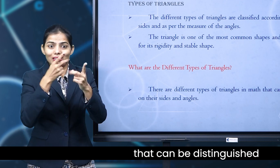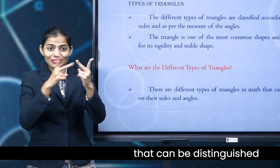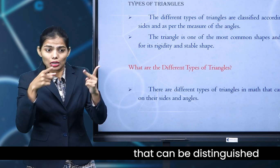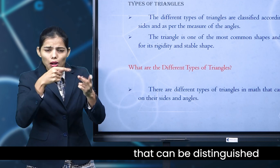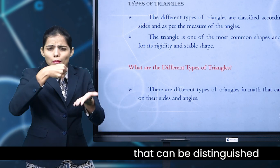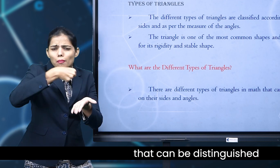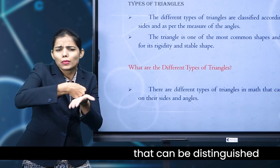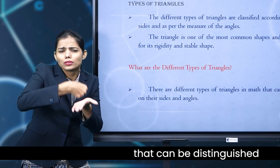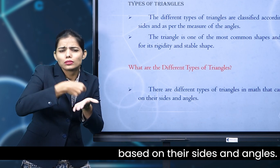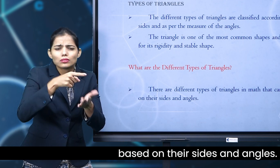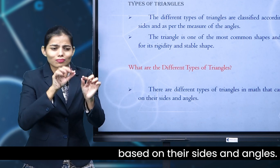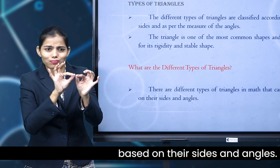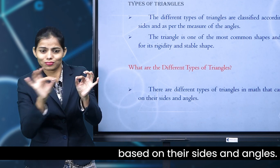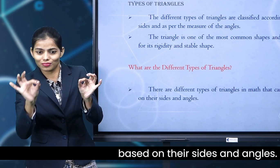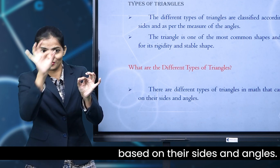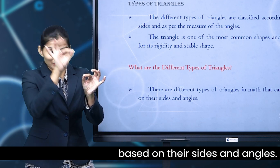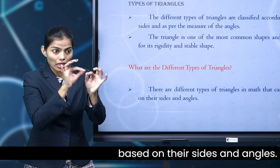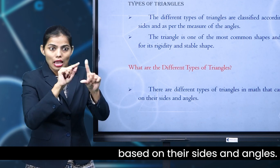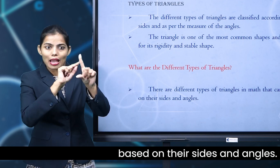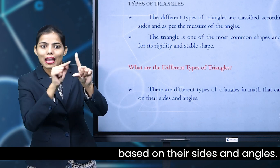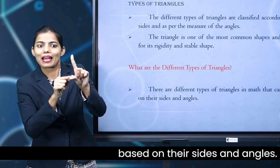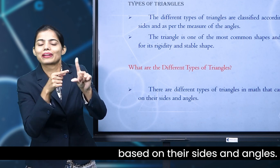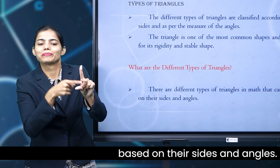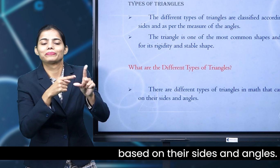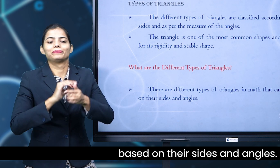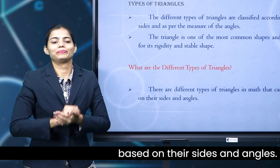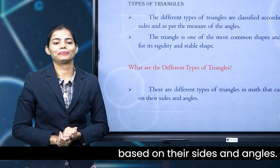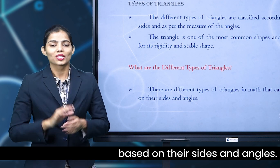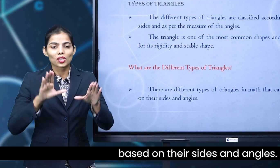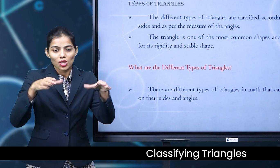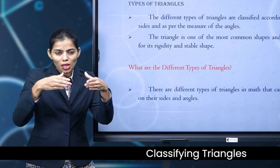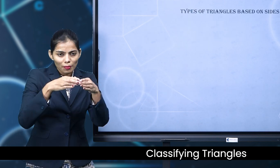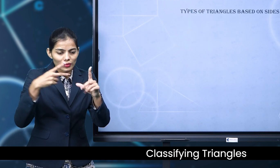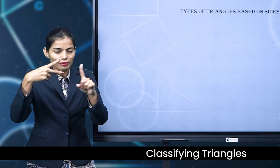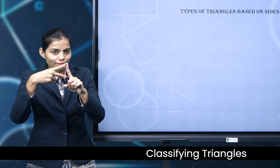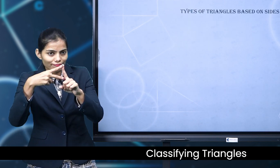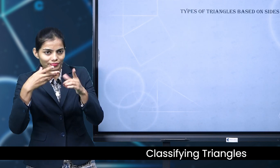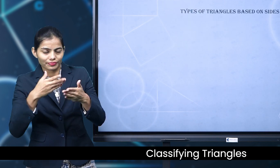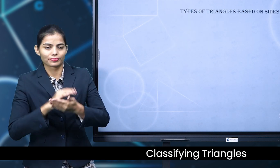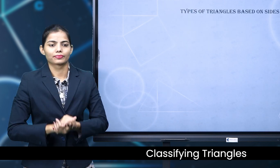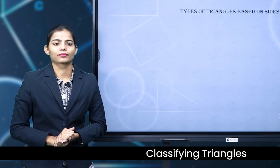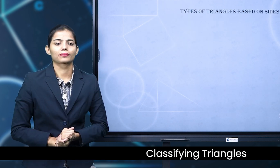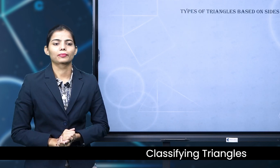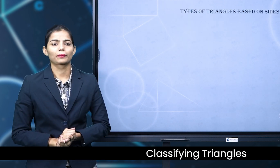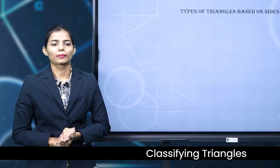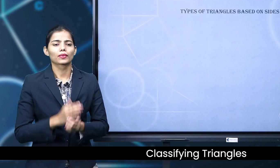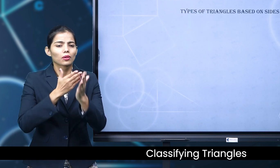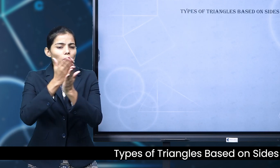be distinguished based on their sides and angles. Classifying triangles. Types